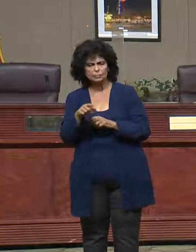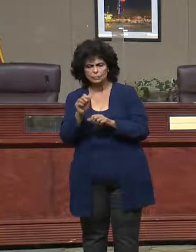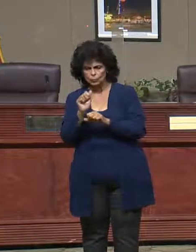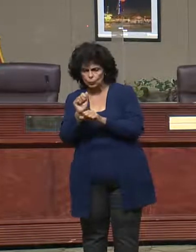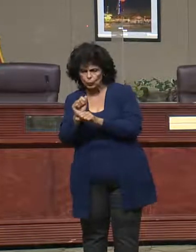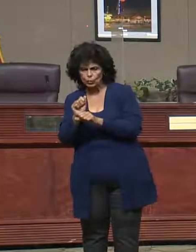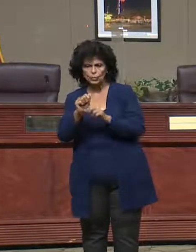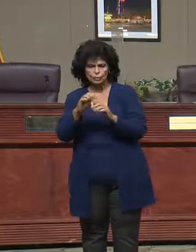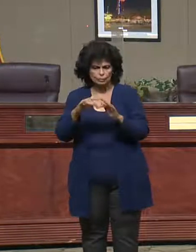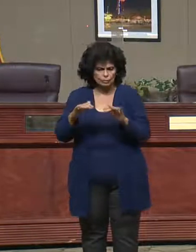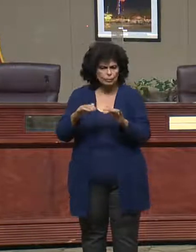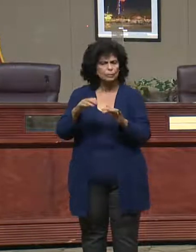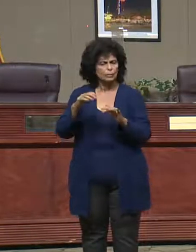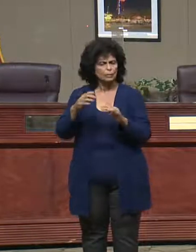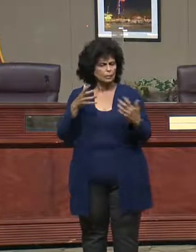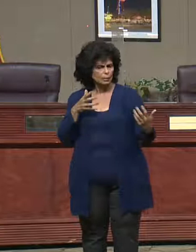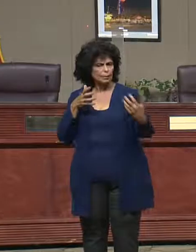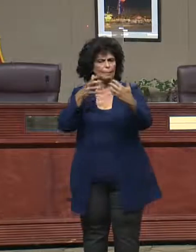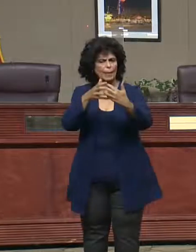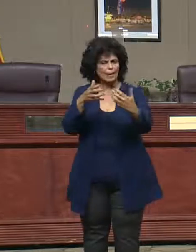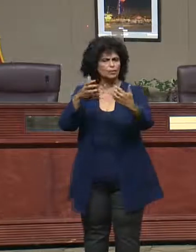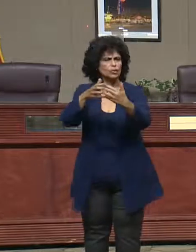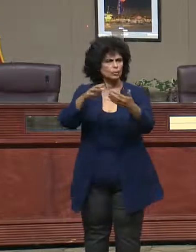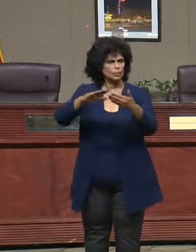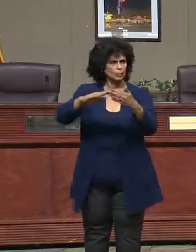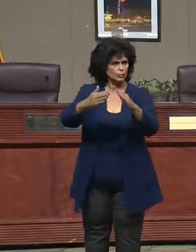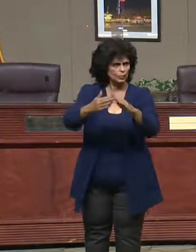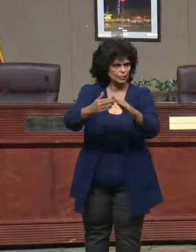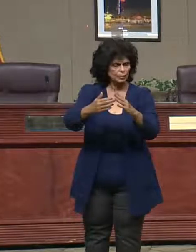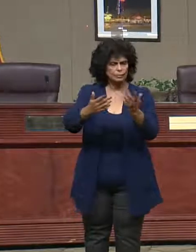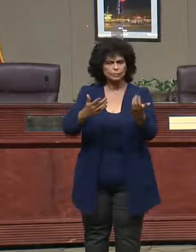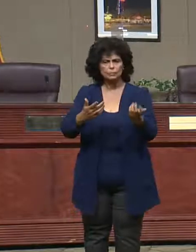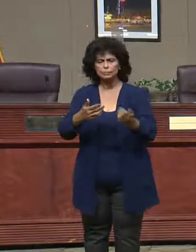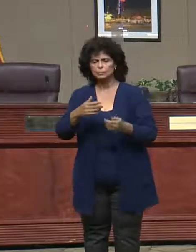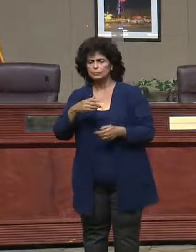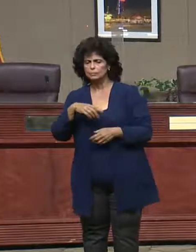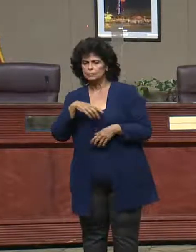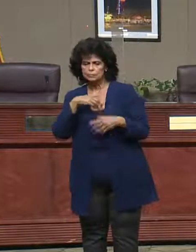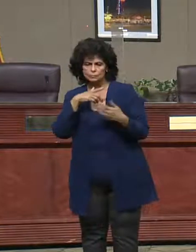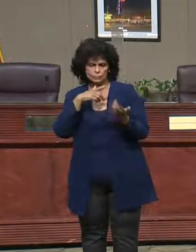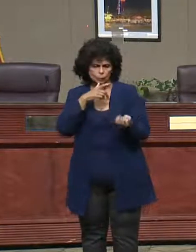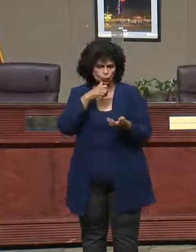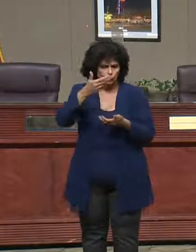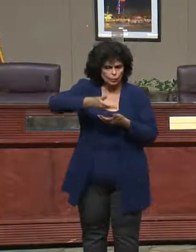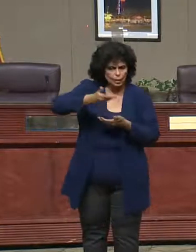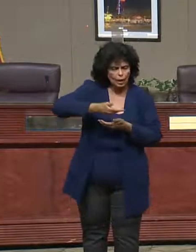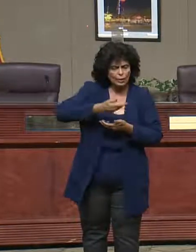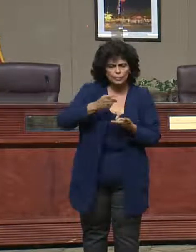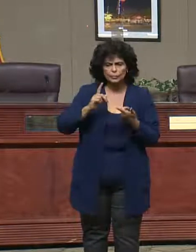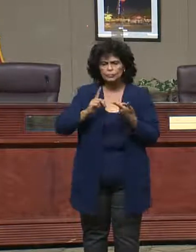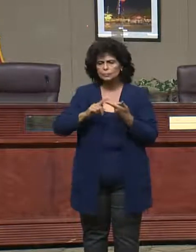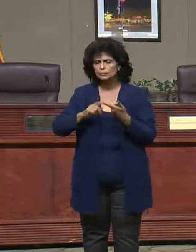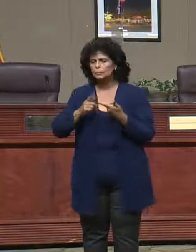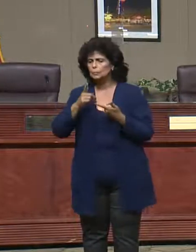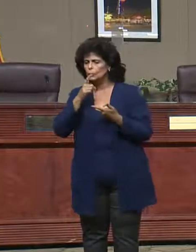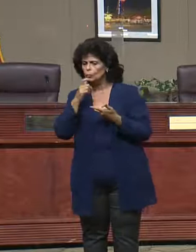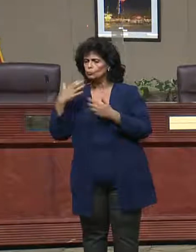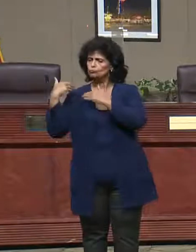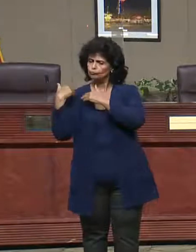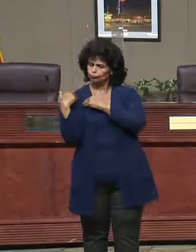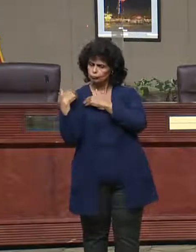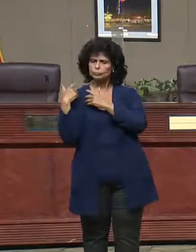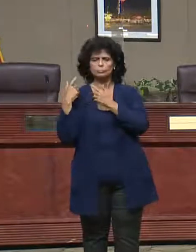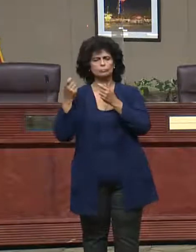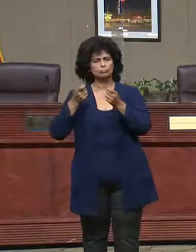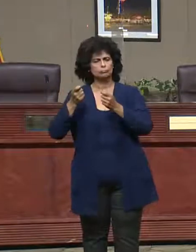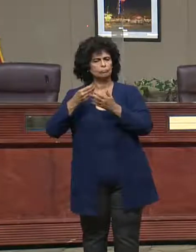the diversity of our community and employ and the administration of our budget, et cetera. So we're going to continue to